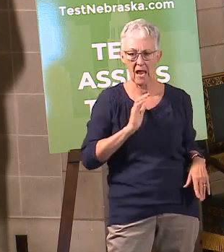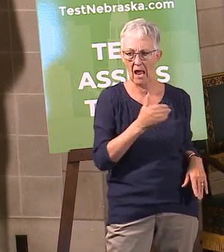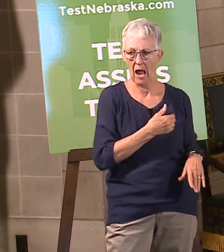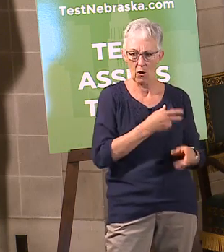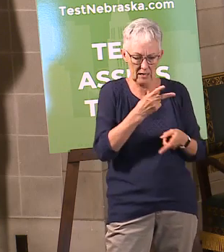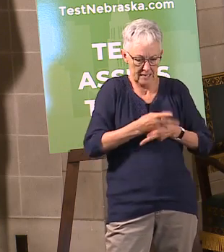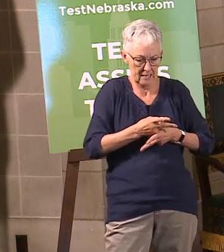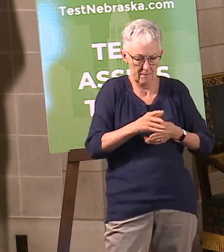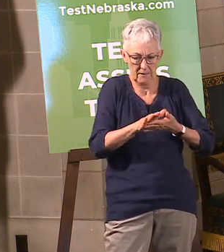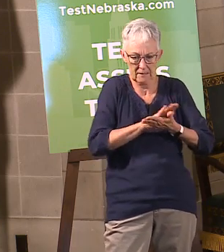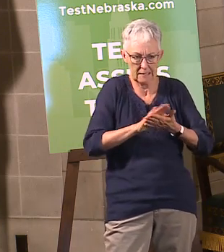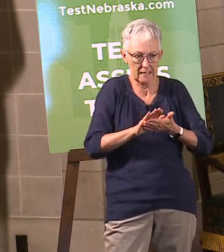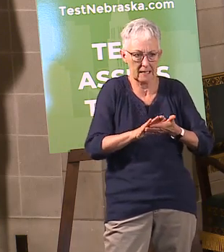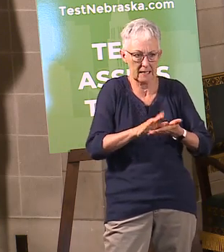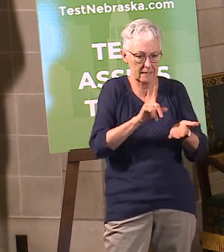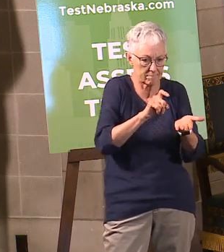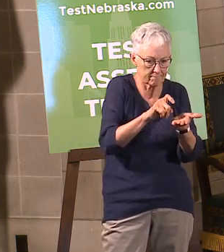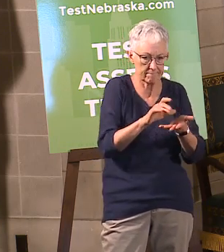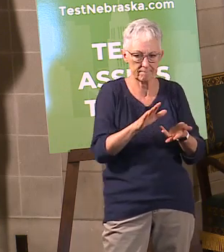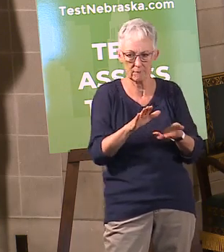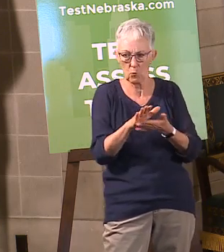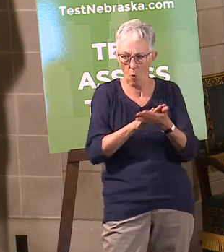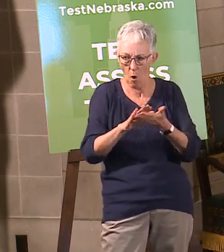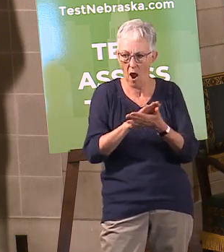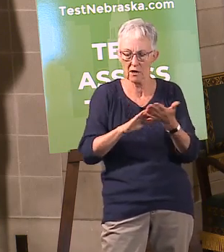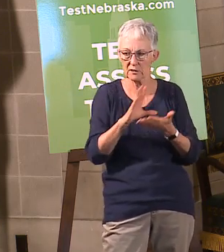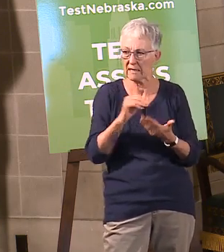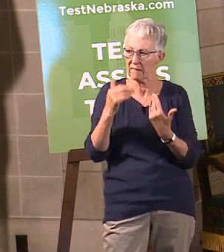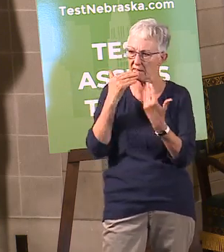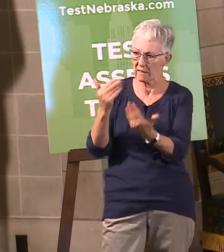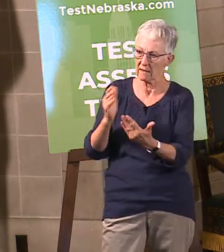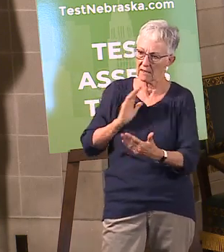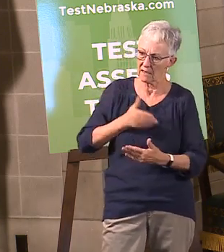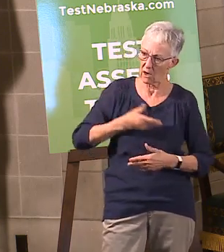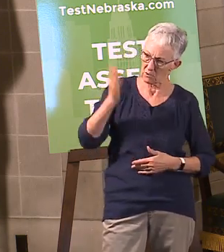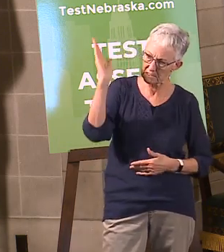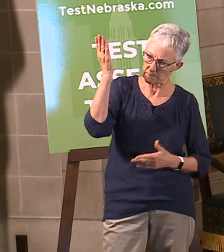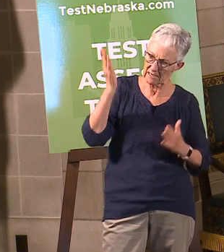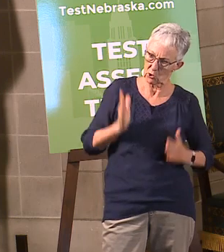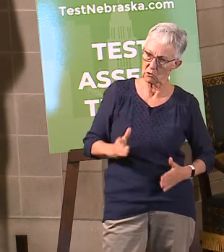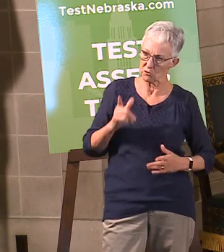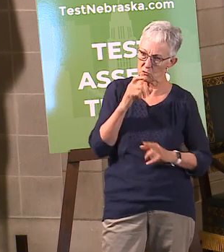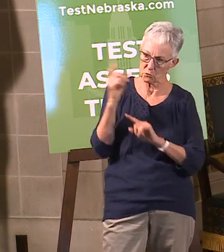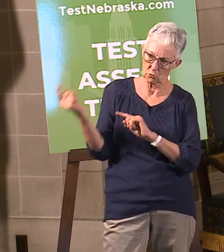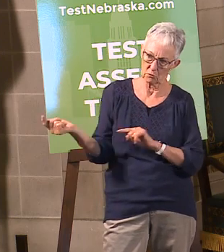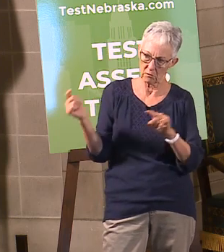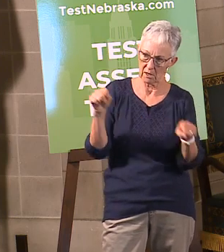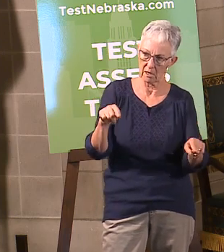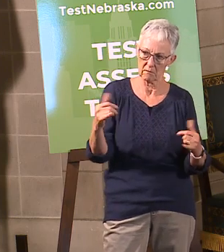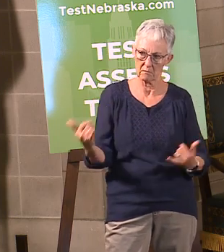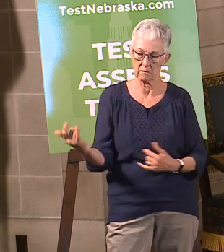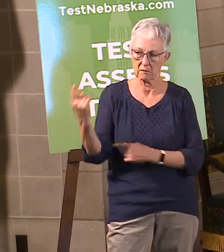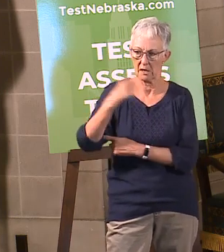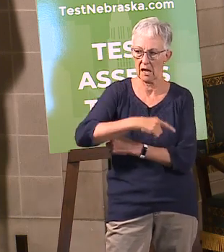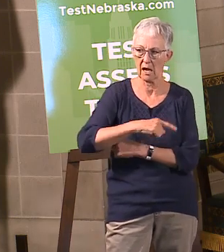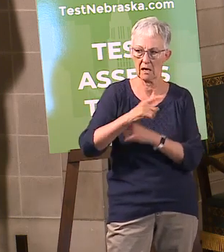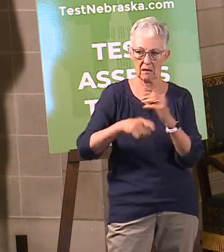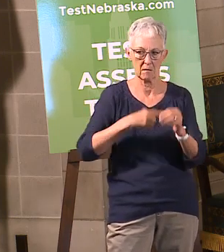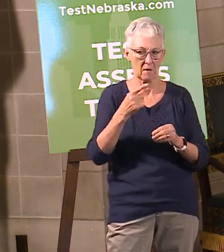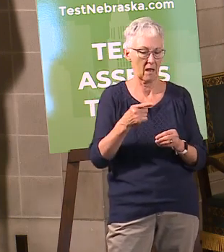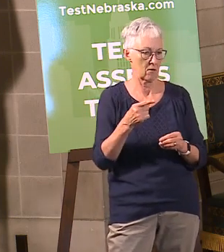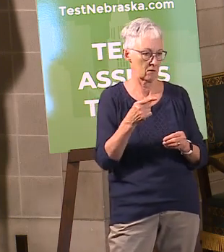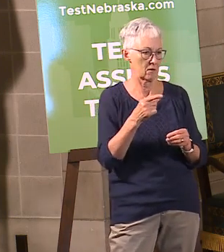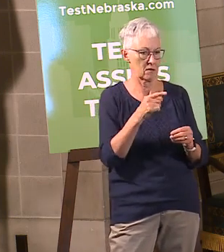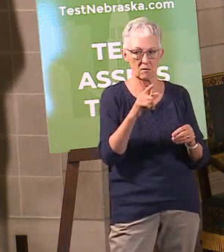rules. I want to thank our guest today. Becky, thank you very much for coming and filling us in on our plans for the long-term care facilities. And Chris, thank you